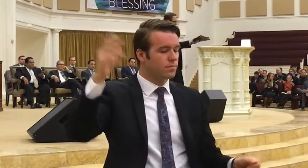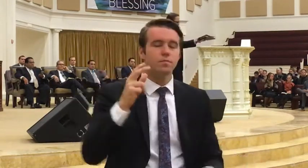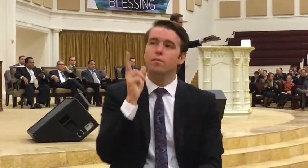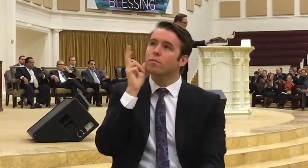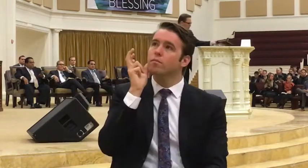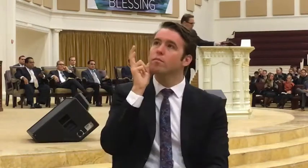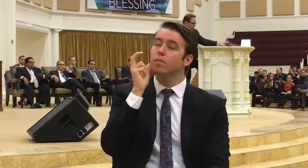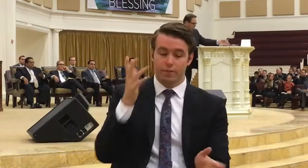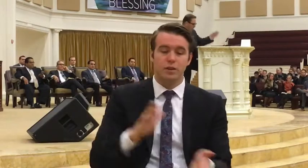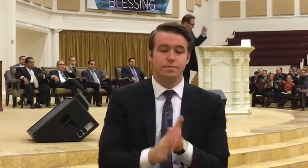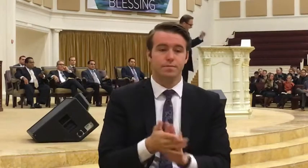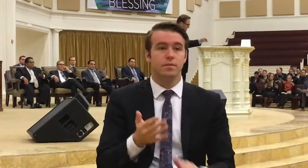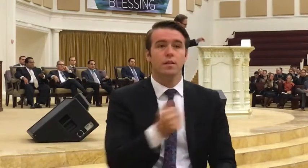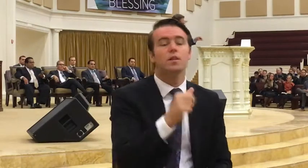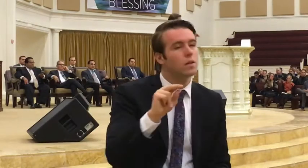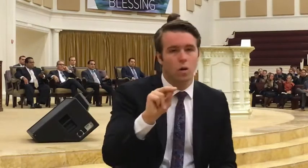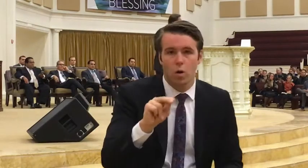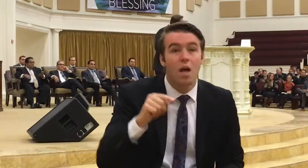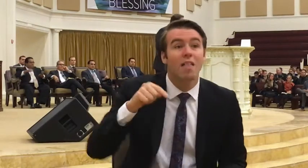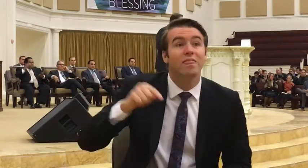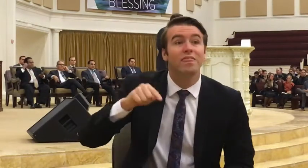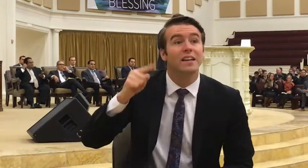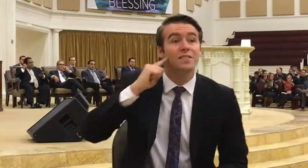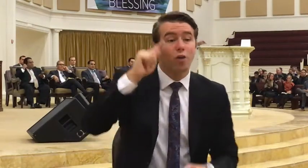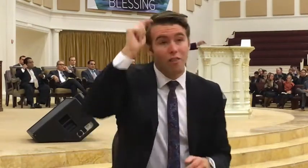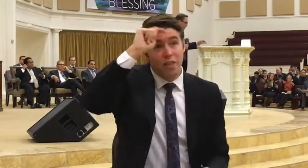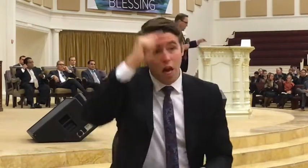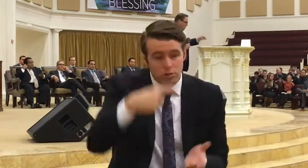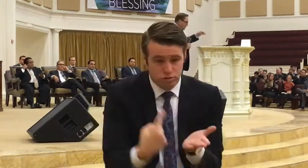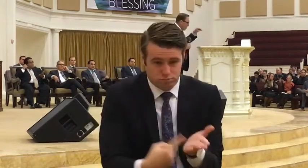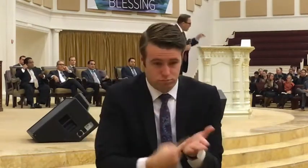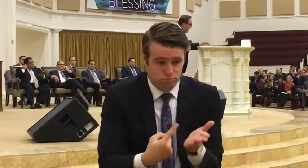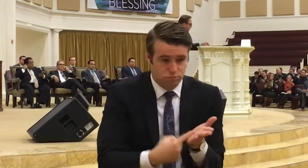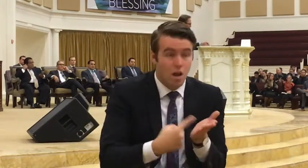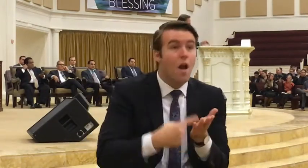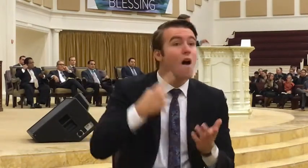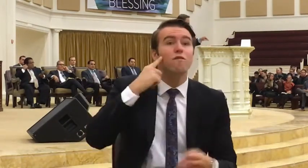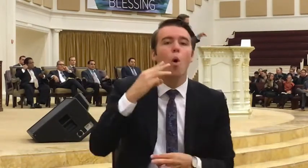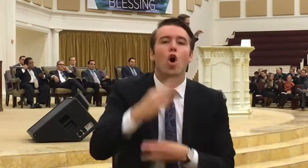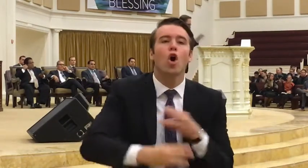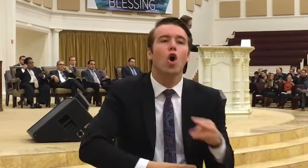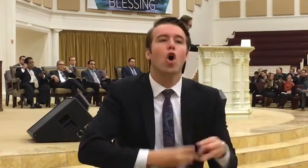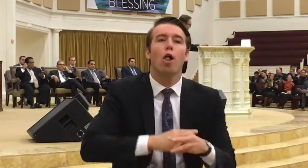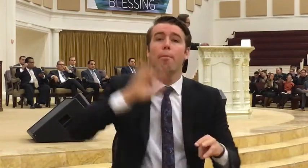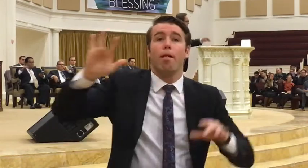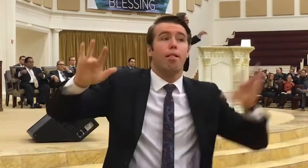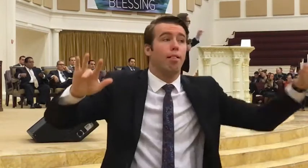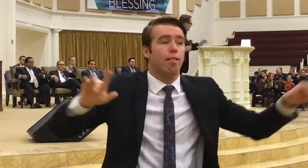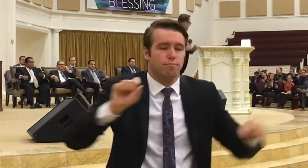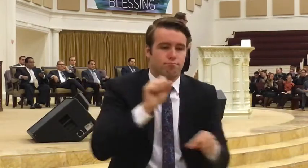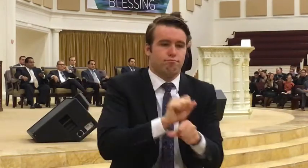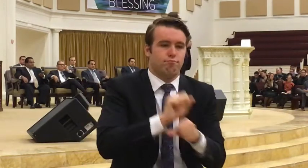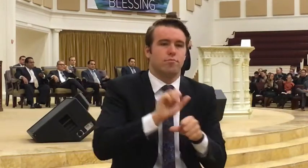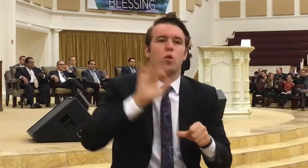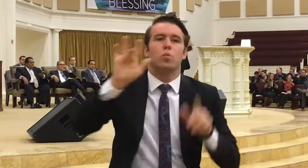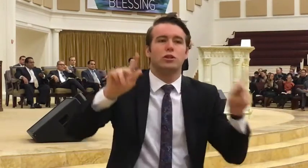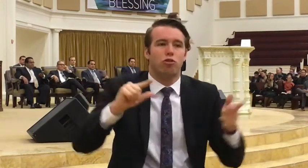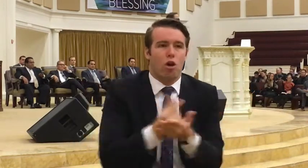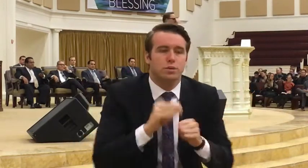This is the social location of theology for global missional community.